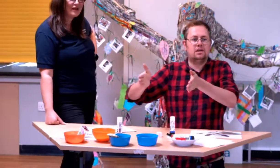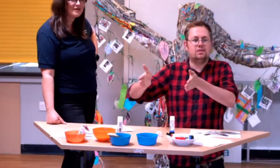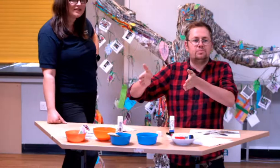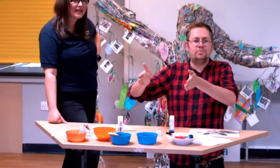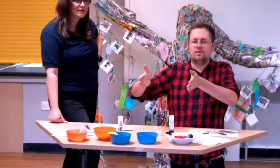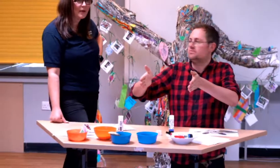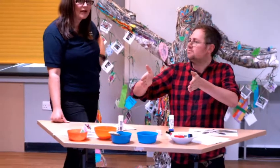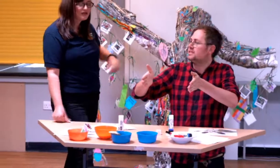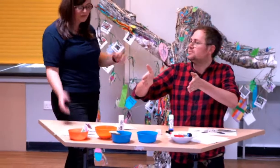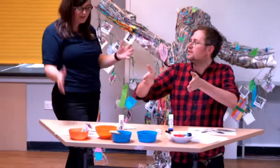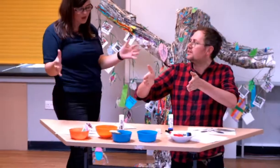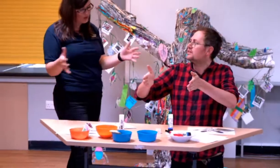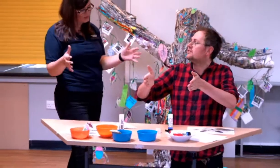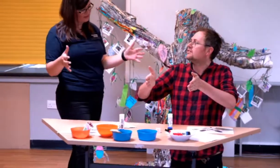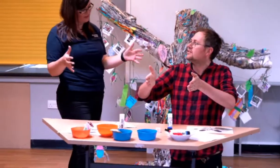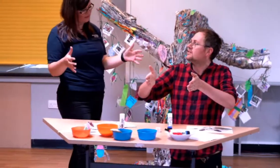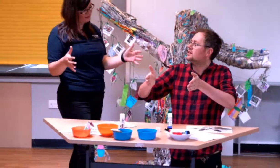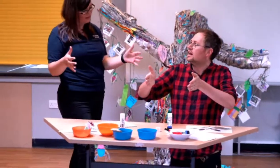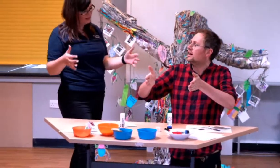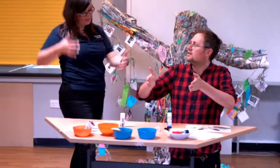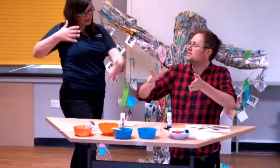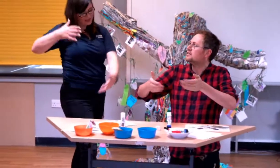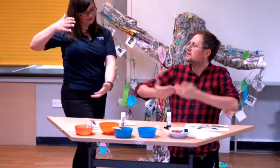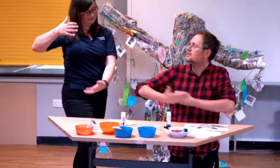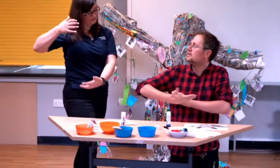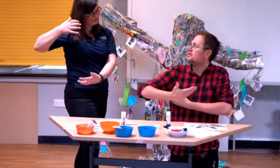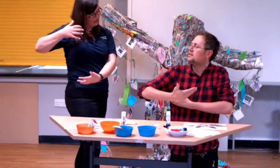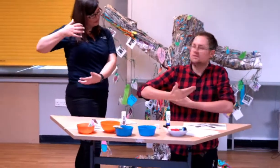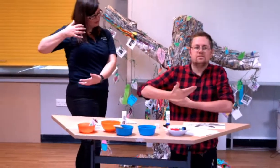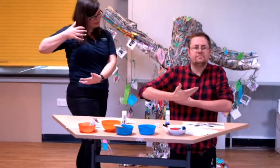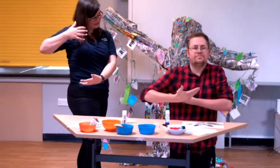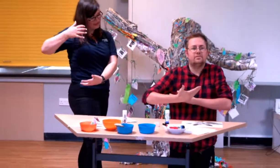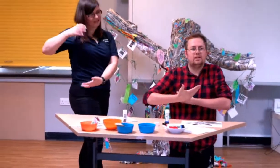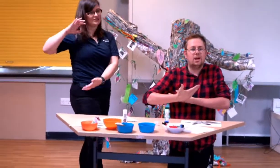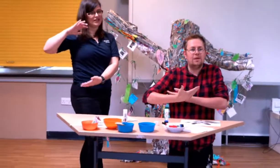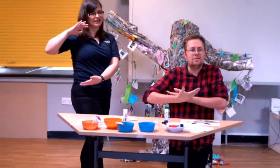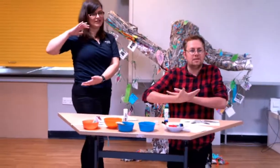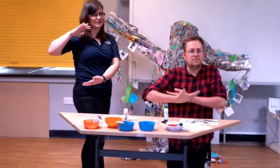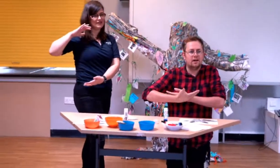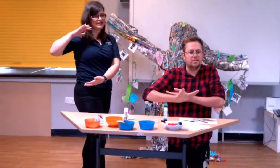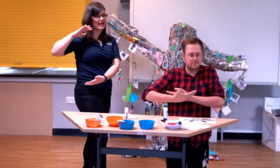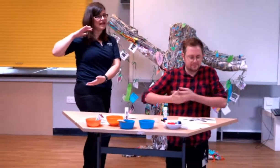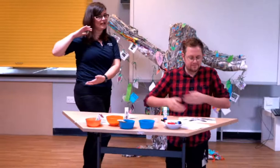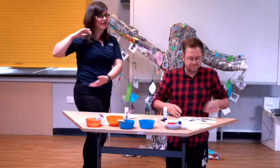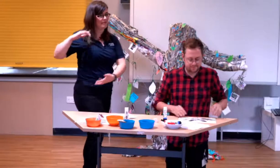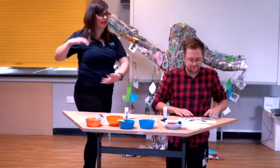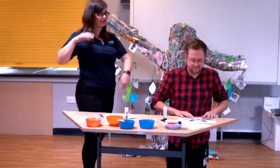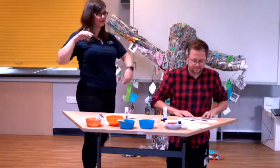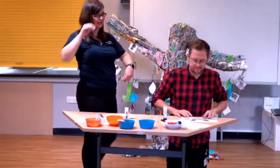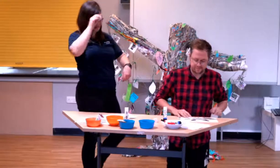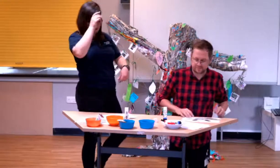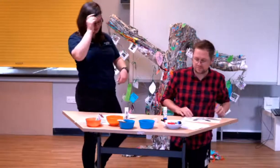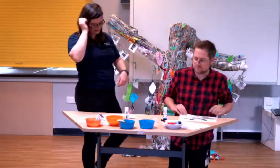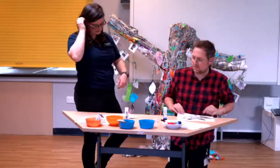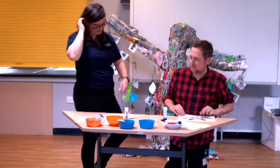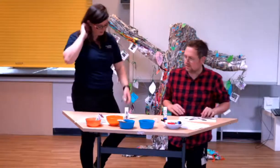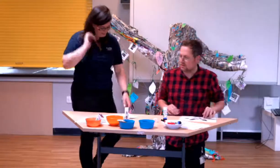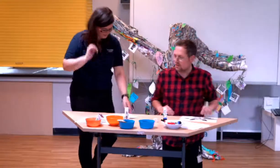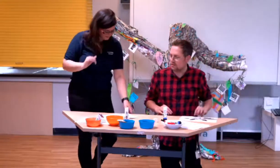I've seen pictures of people holding them. Yeah. And they're like, gonna hold them on their sides. Like baby size? Yeah, like a baby. Hmm. Like a toddler, 2-year-old. Right,